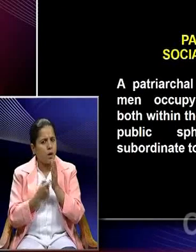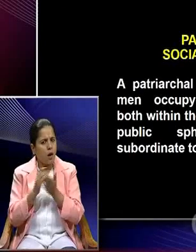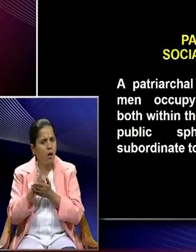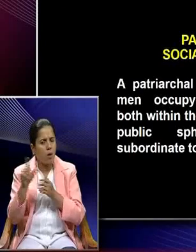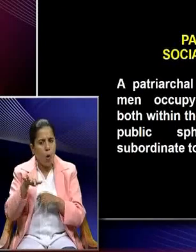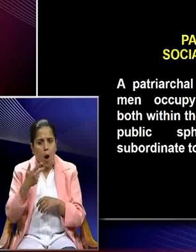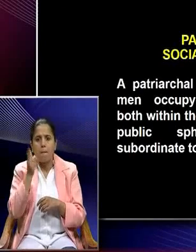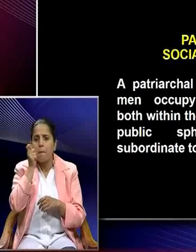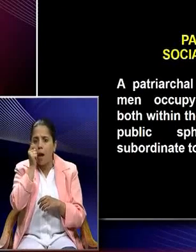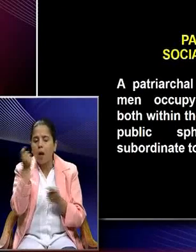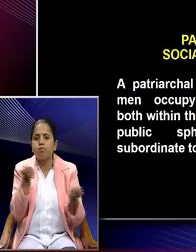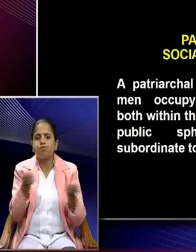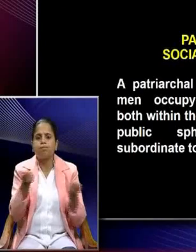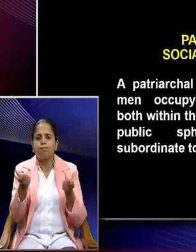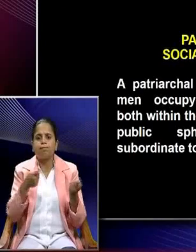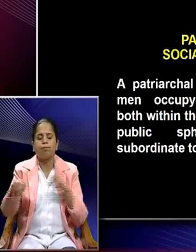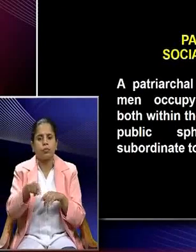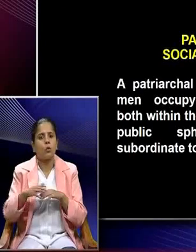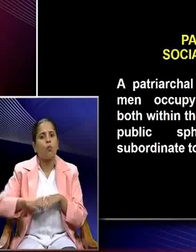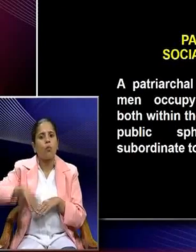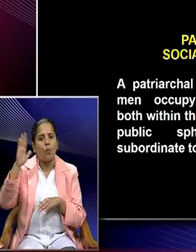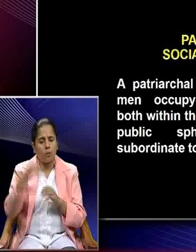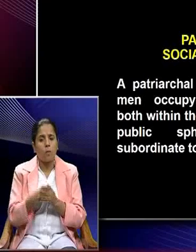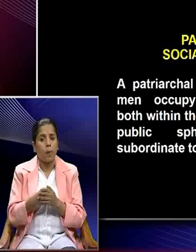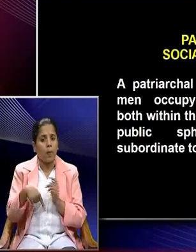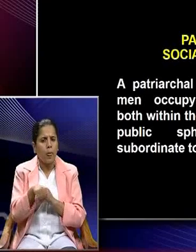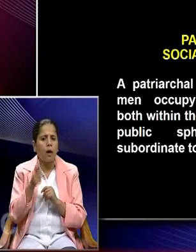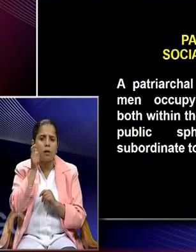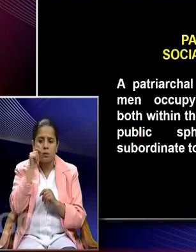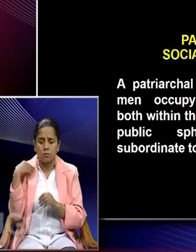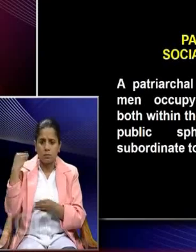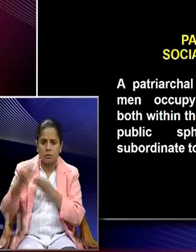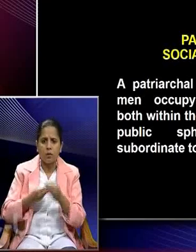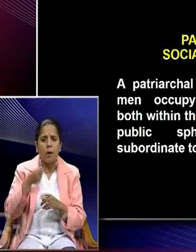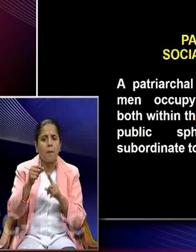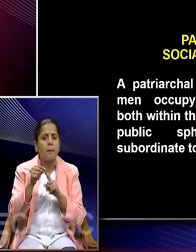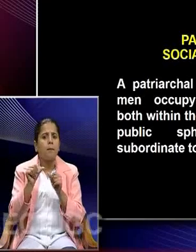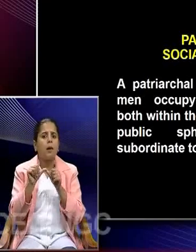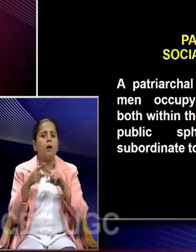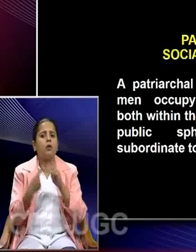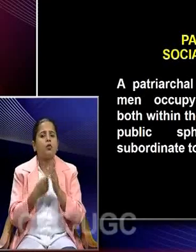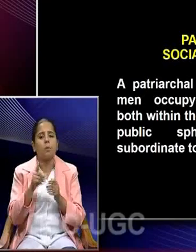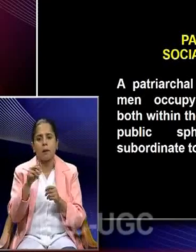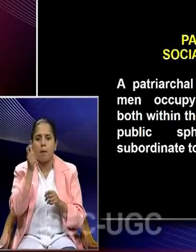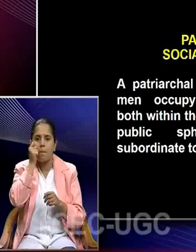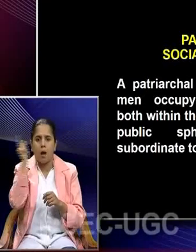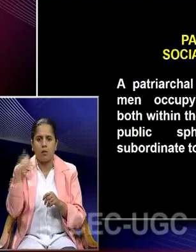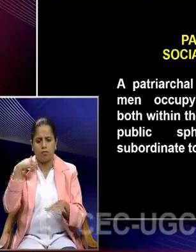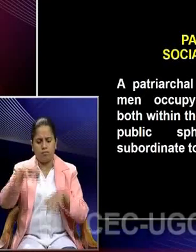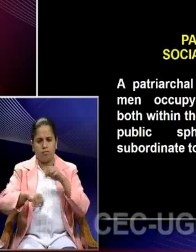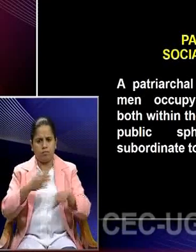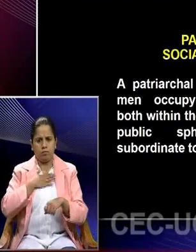dominant social structure? A patriarchal society is one where men occupy